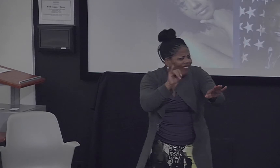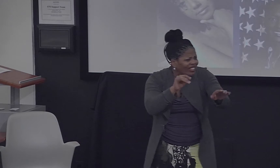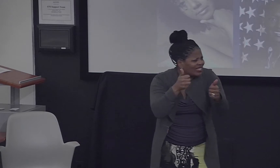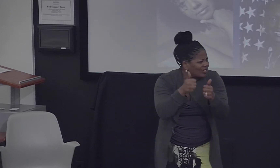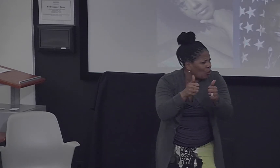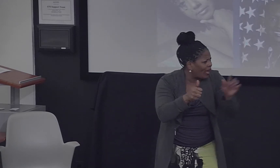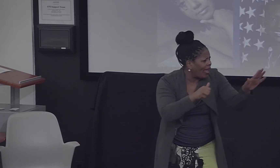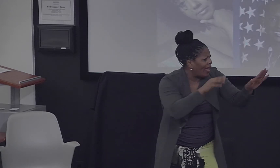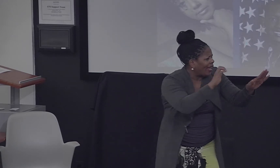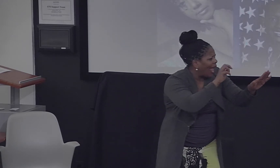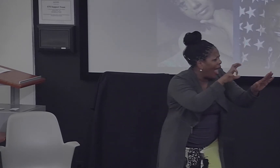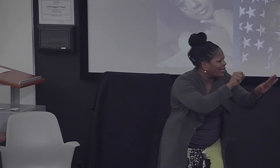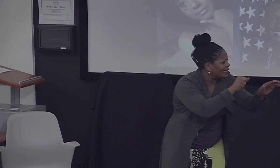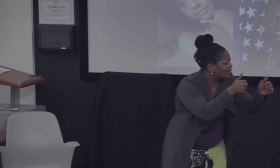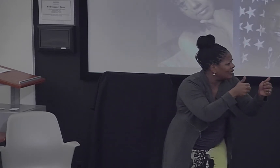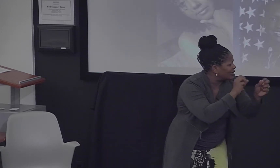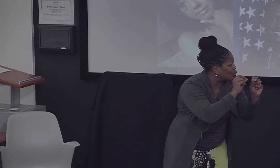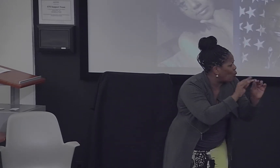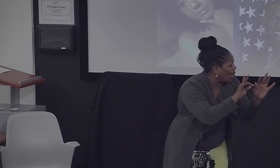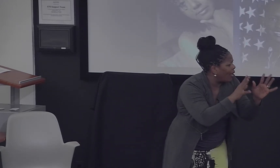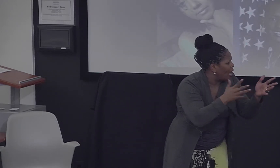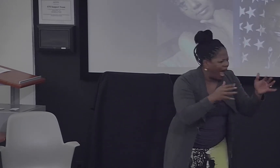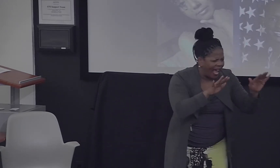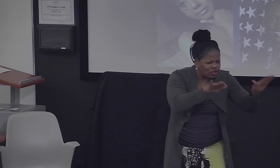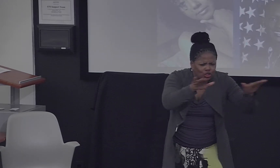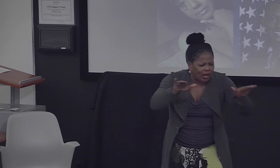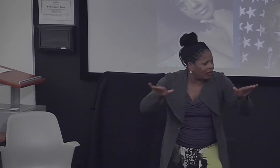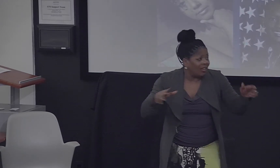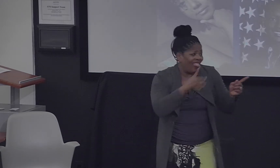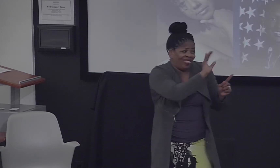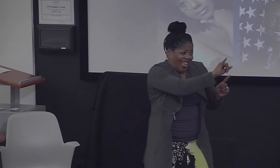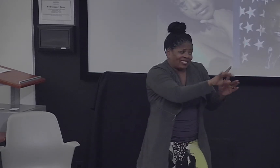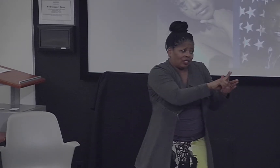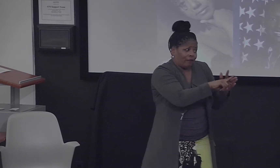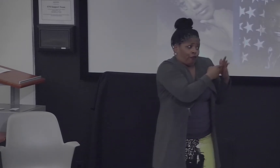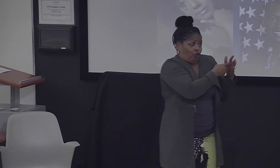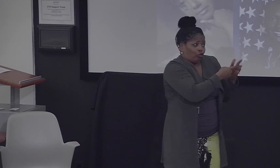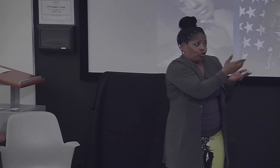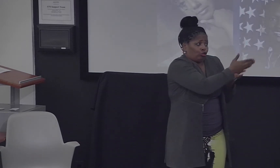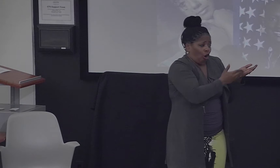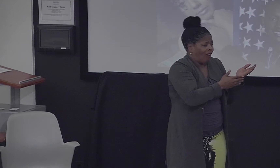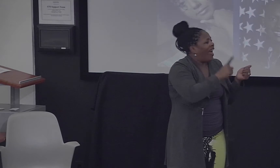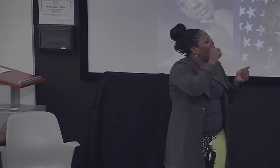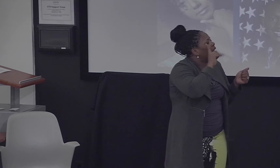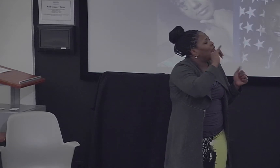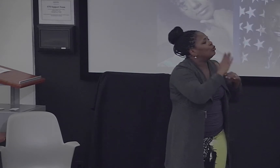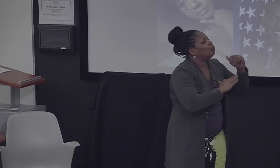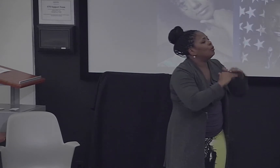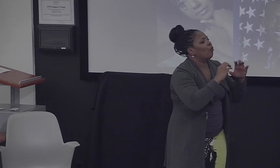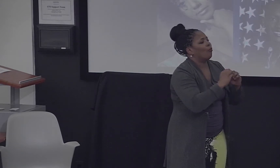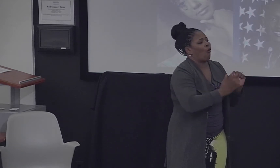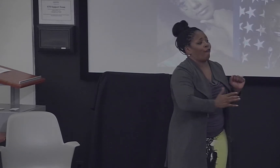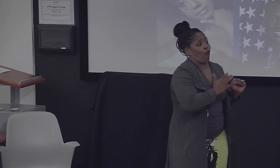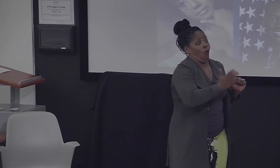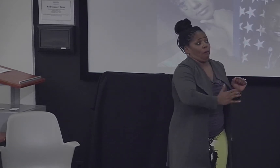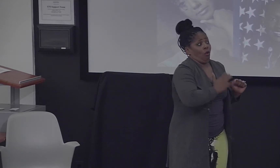think? Kathy? Candace? Is this a job that I'm ready to do? What do you think? And that was the first part. I needed to